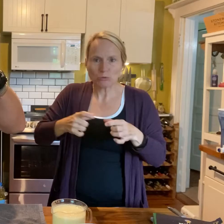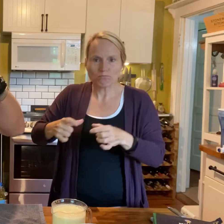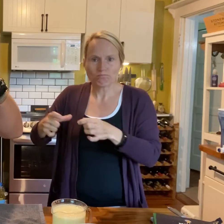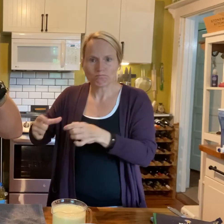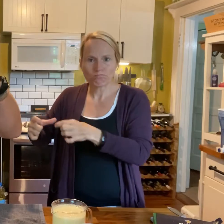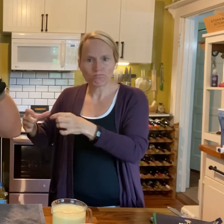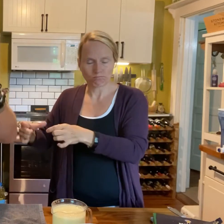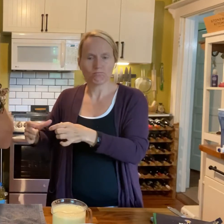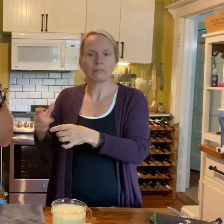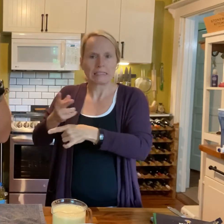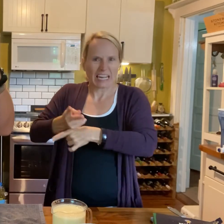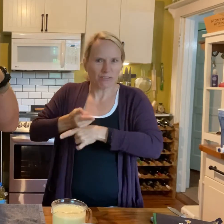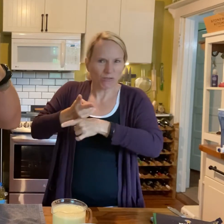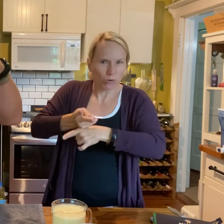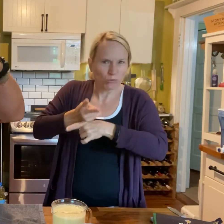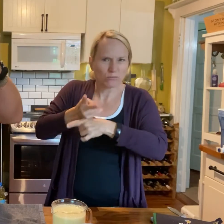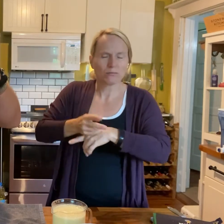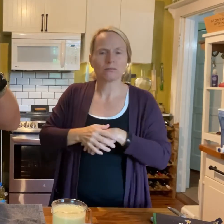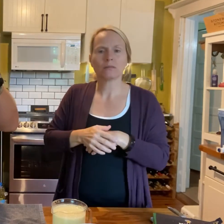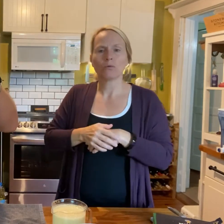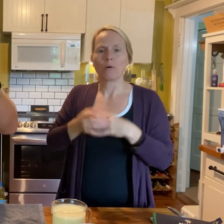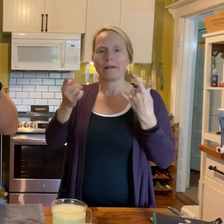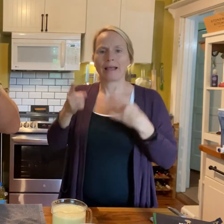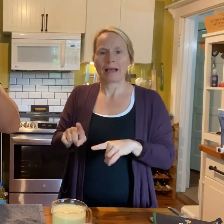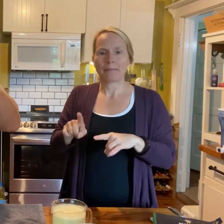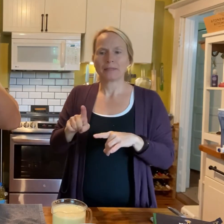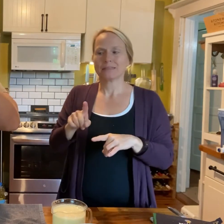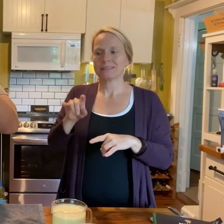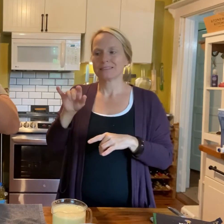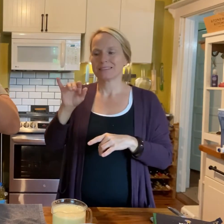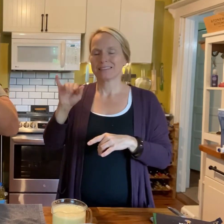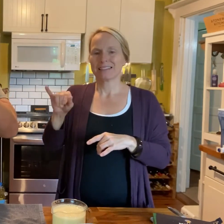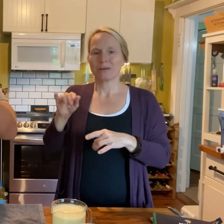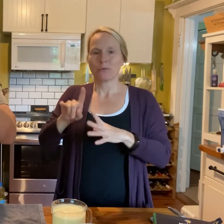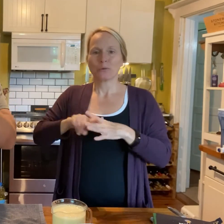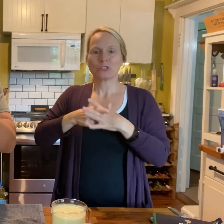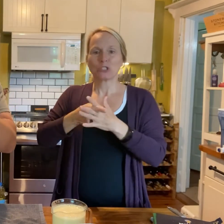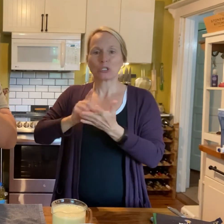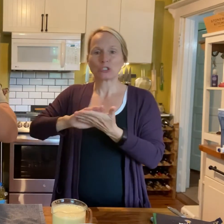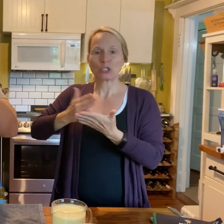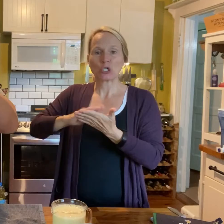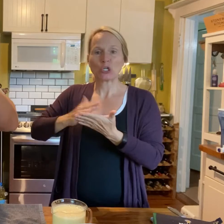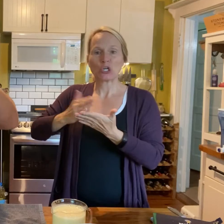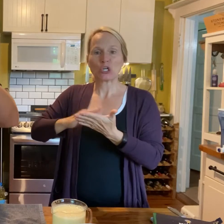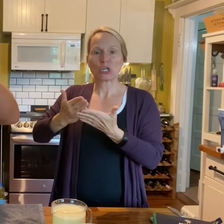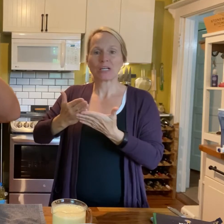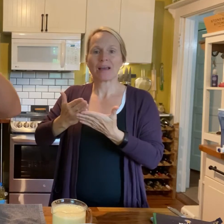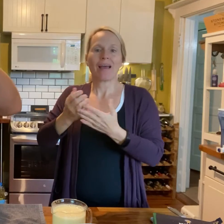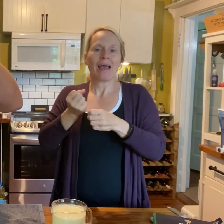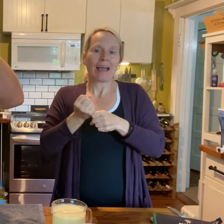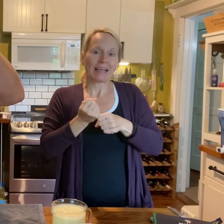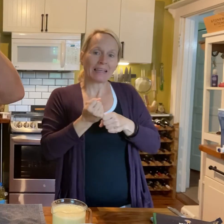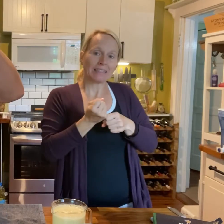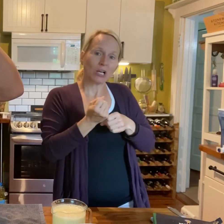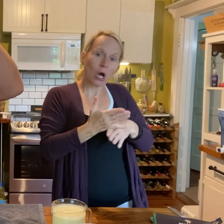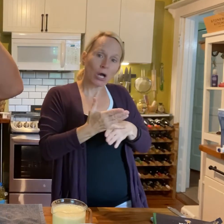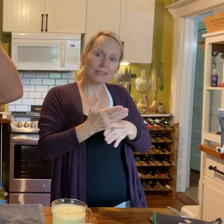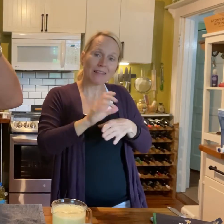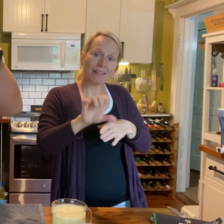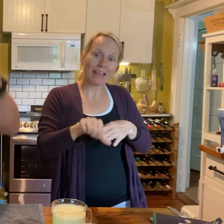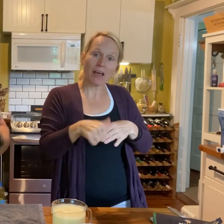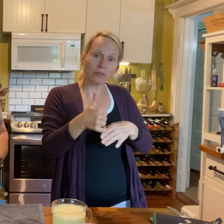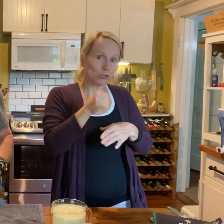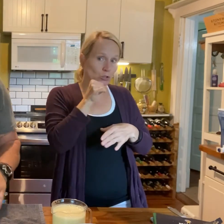pan, because what it does is it will start to cook there and it can stop the rest of the batter